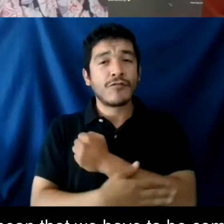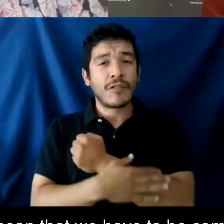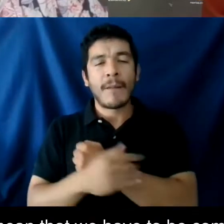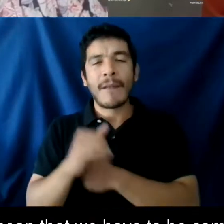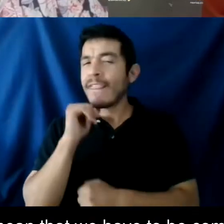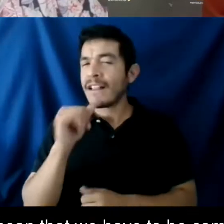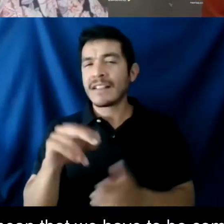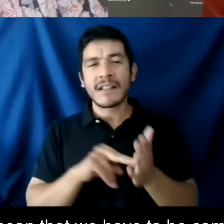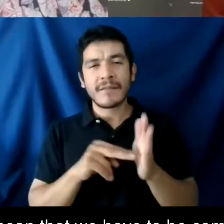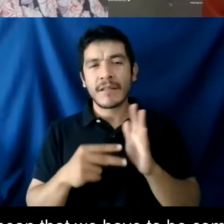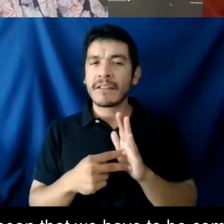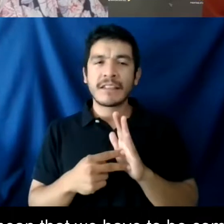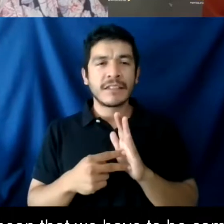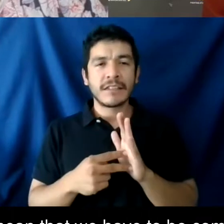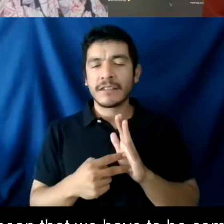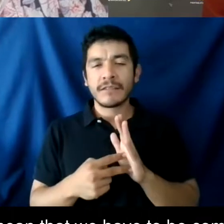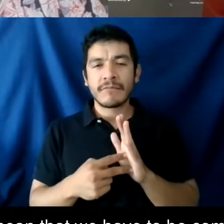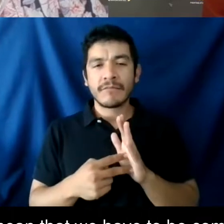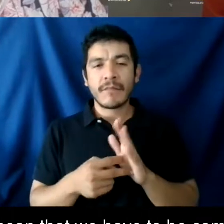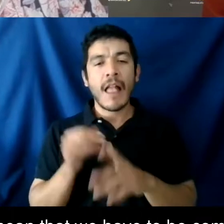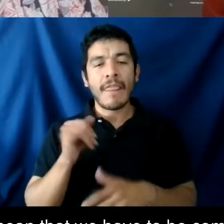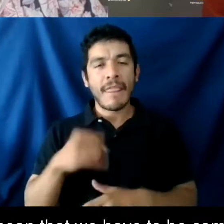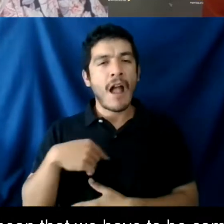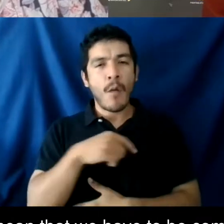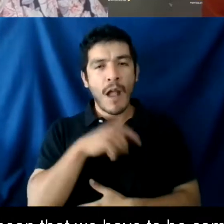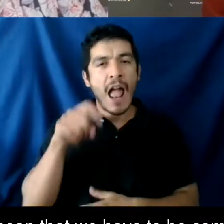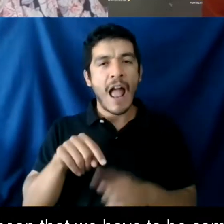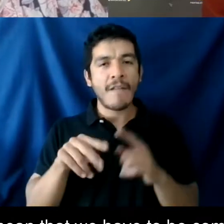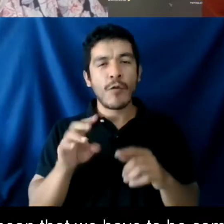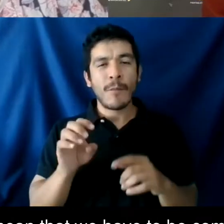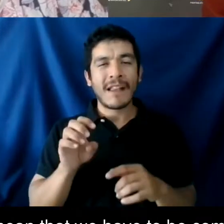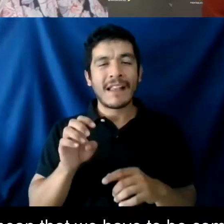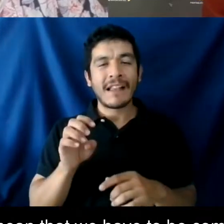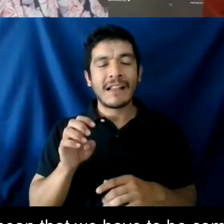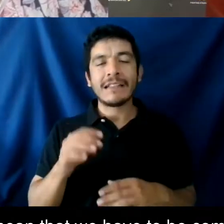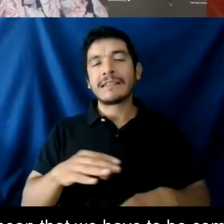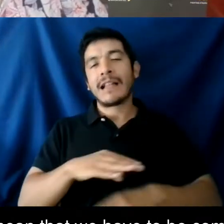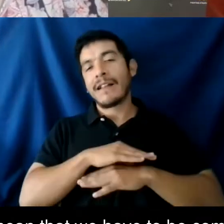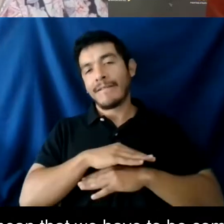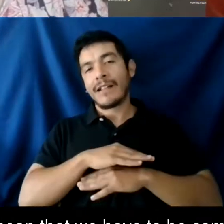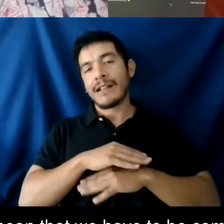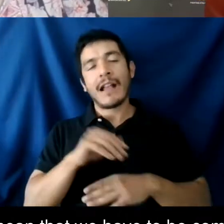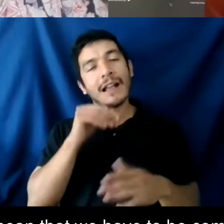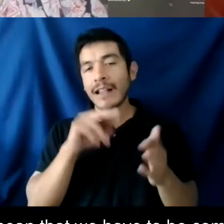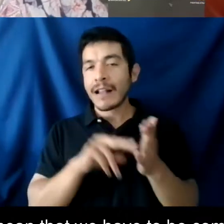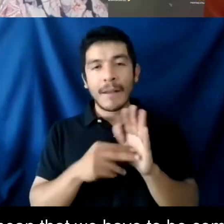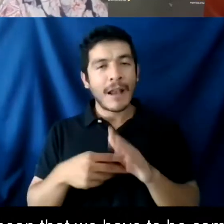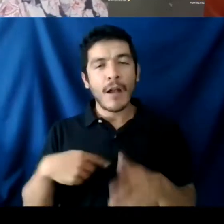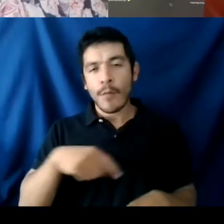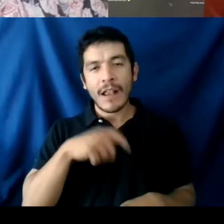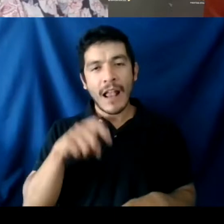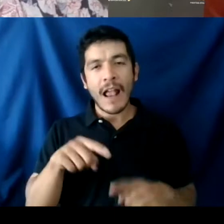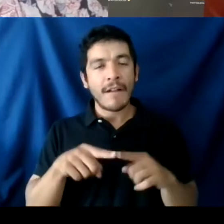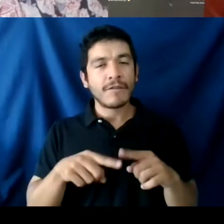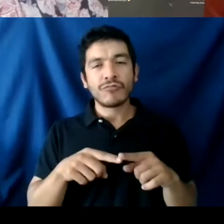doesn't mean that we have to be complacent. It doesn't mean that we have to sort of